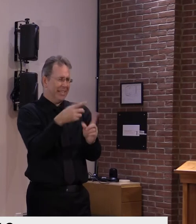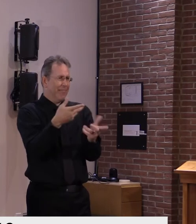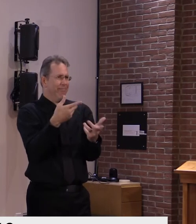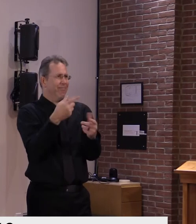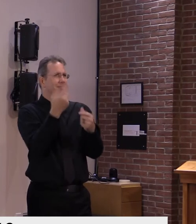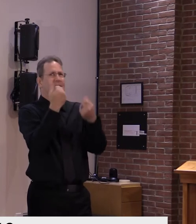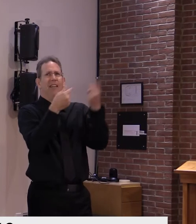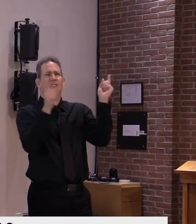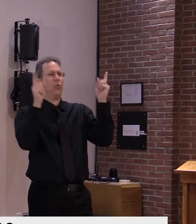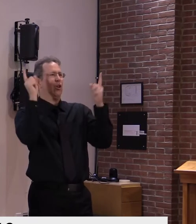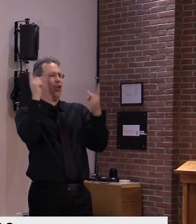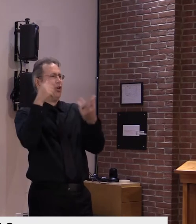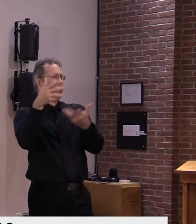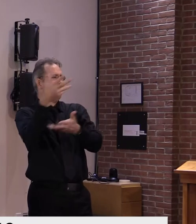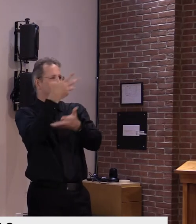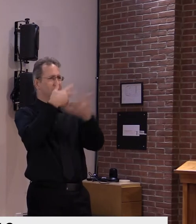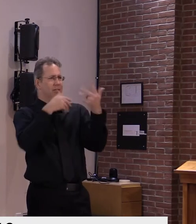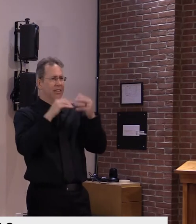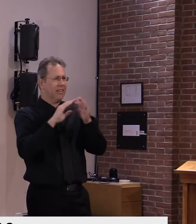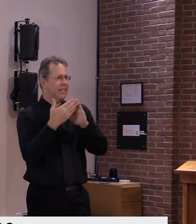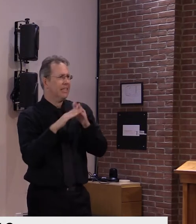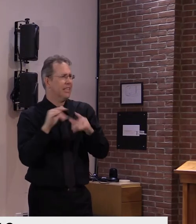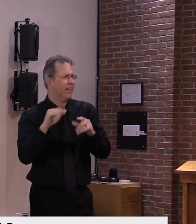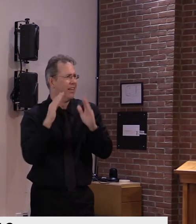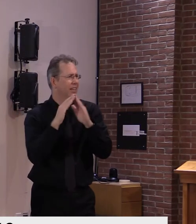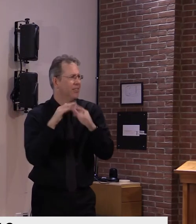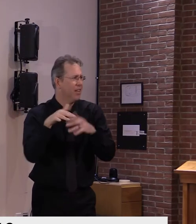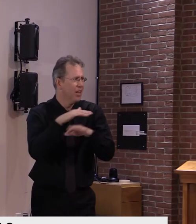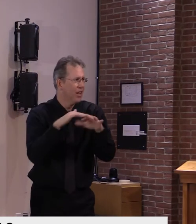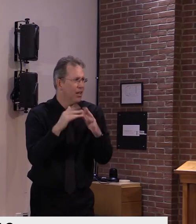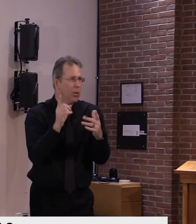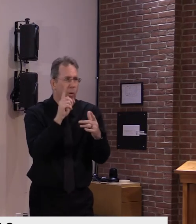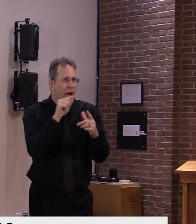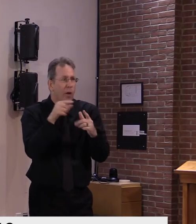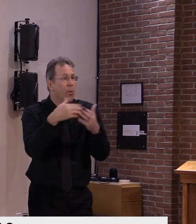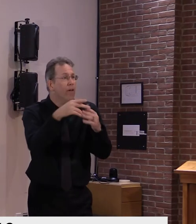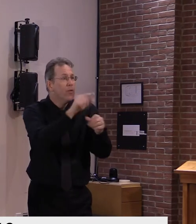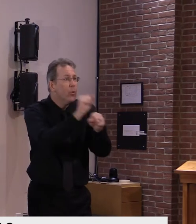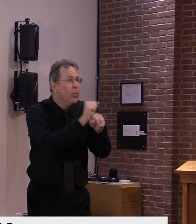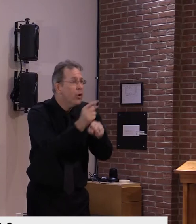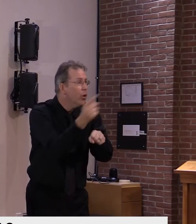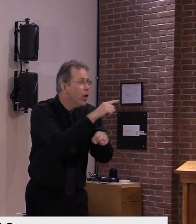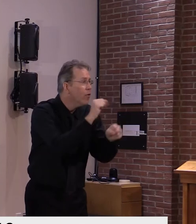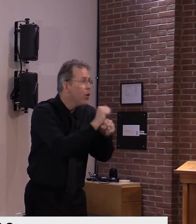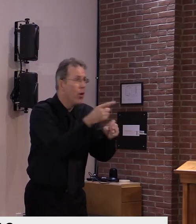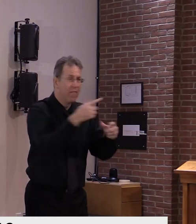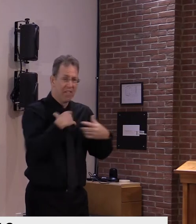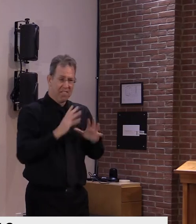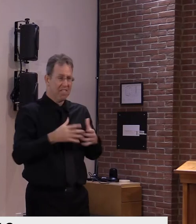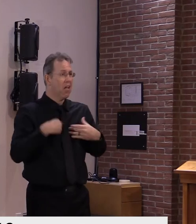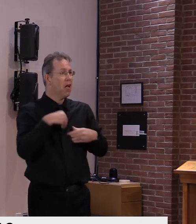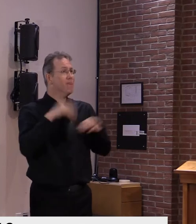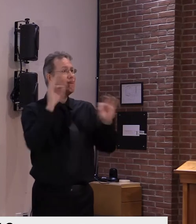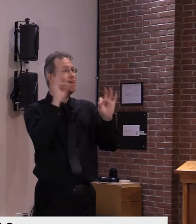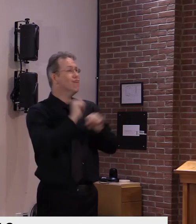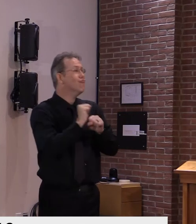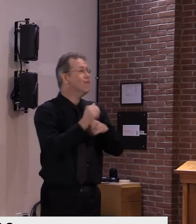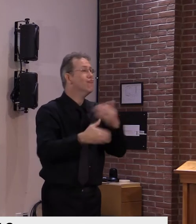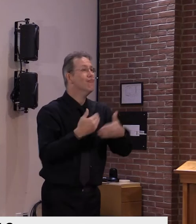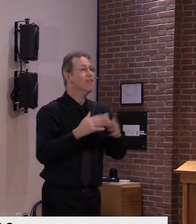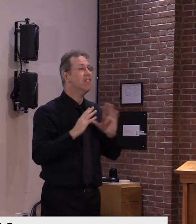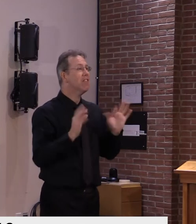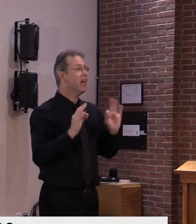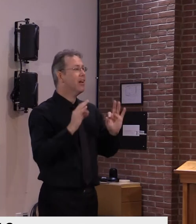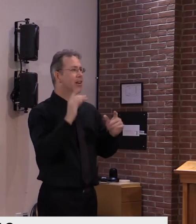people, no matter where they go to work, are going to go to work feeling fine, not realizing they're capable of transmitting the virus to